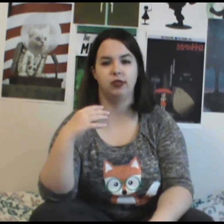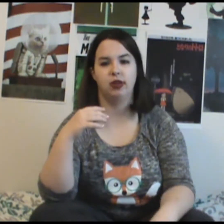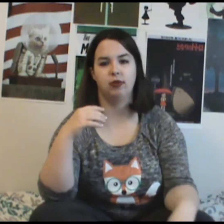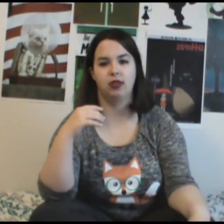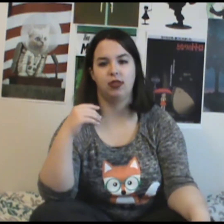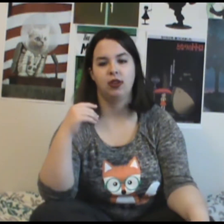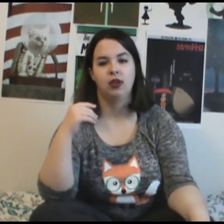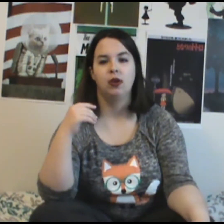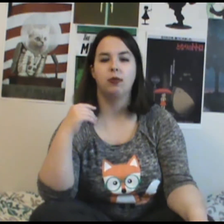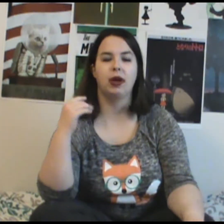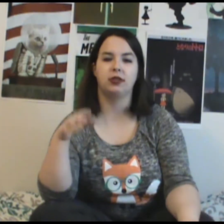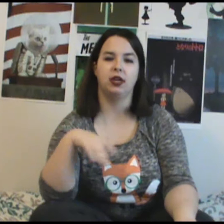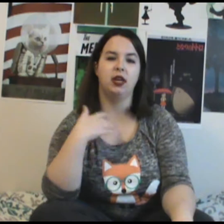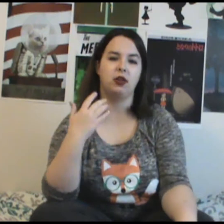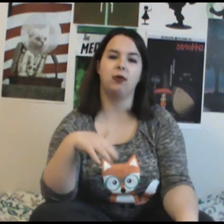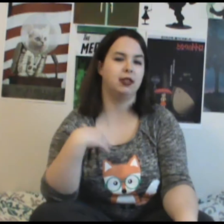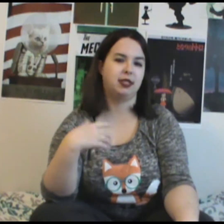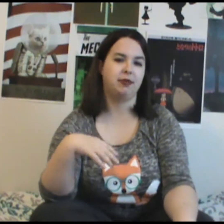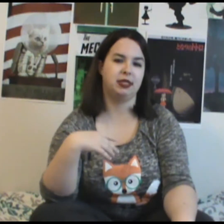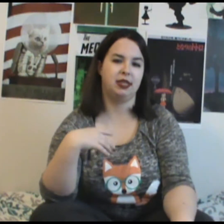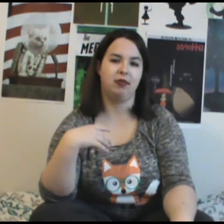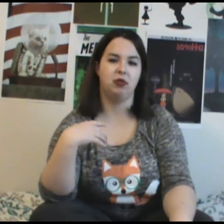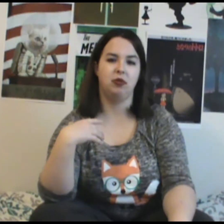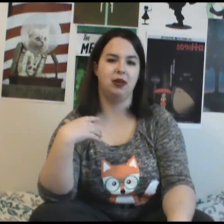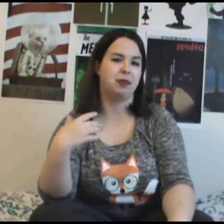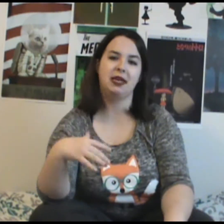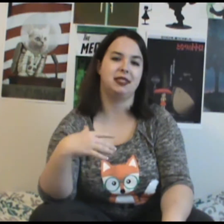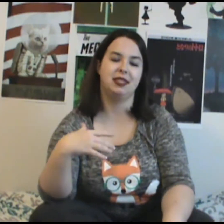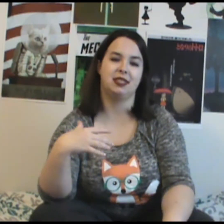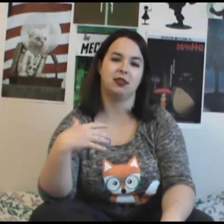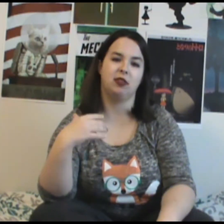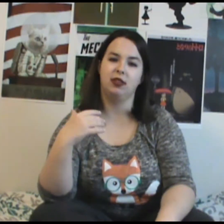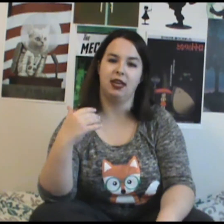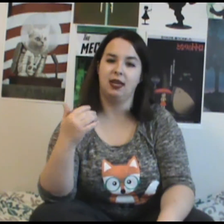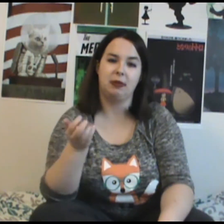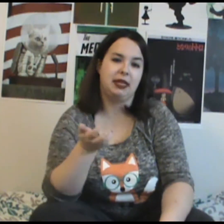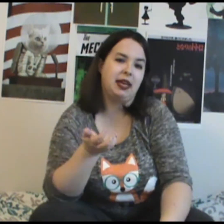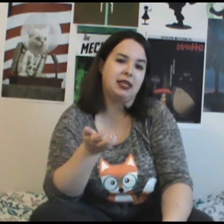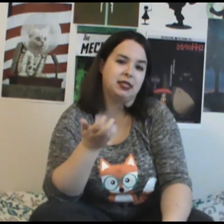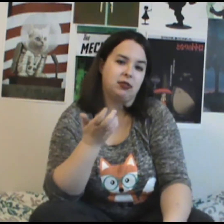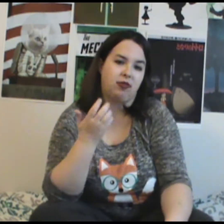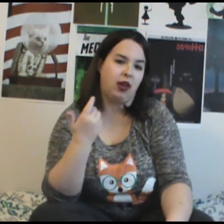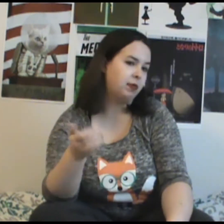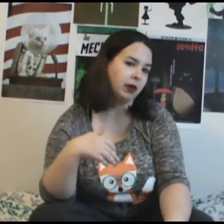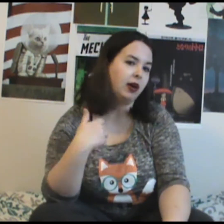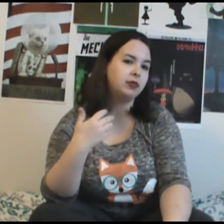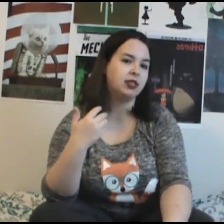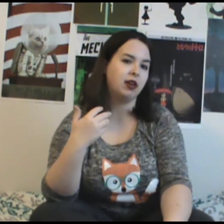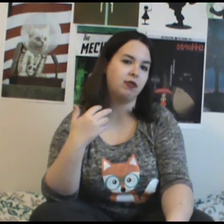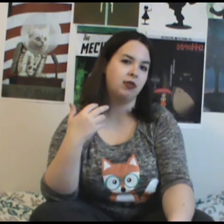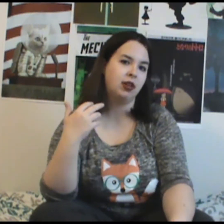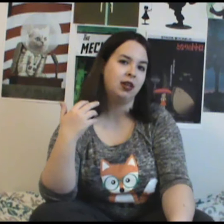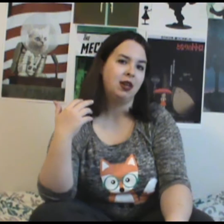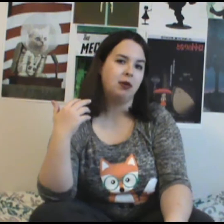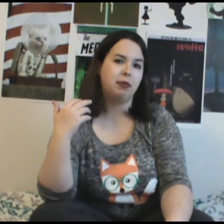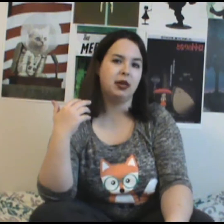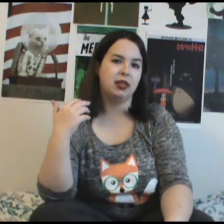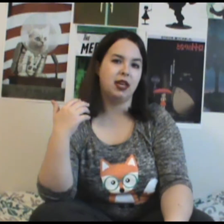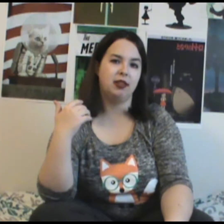interesting, with Rick trying to do all this different stuff to impress this girl that he really likes and sort of help her out and stuff. But then the